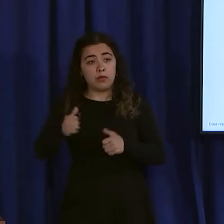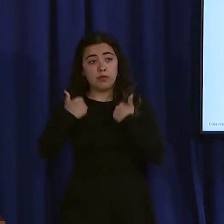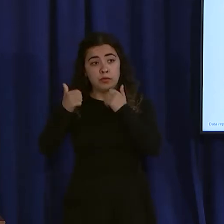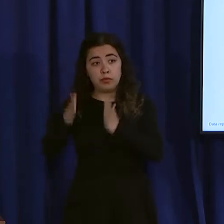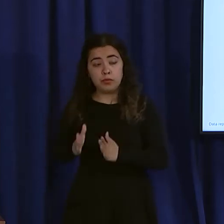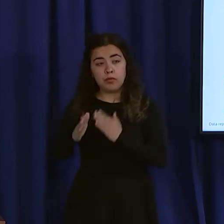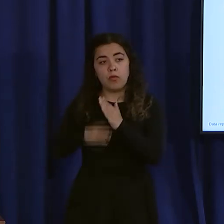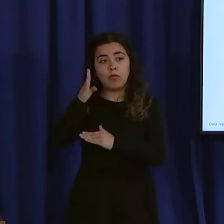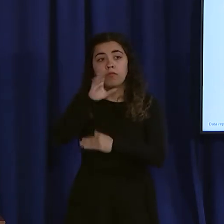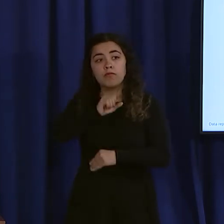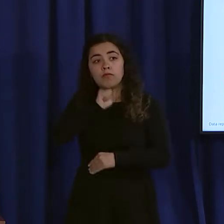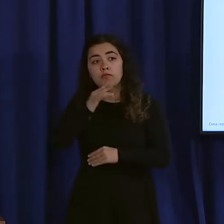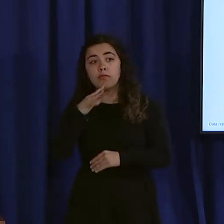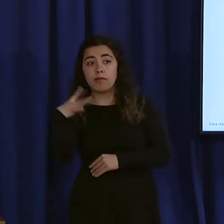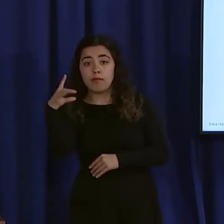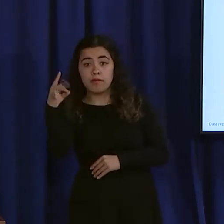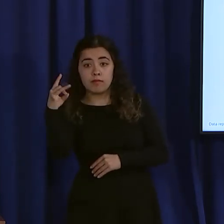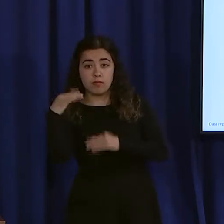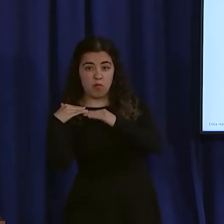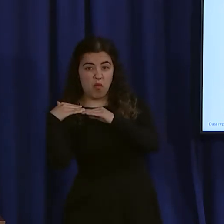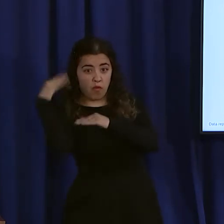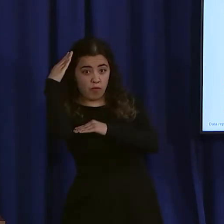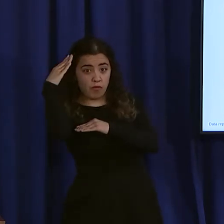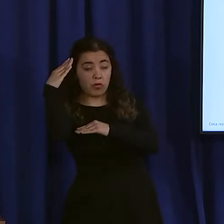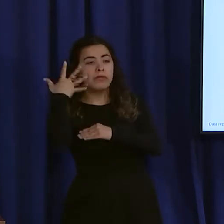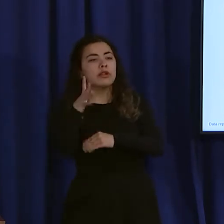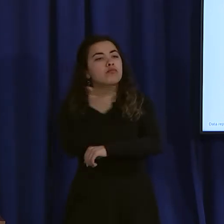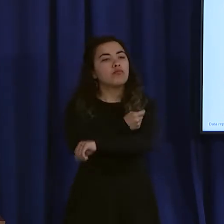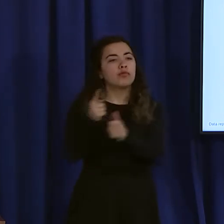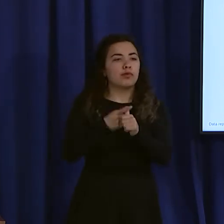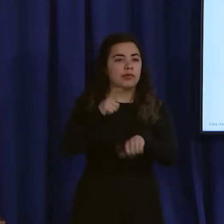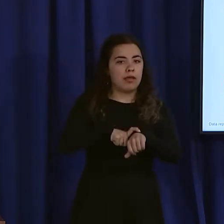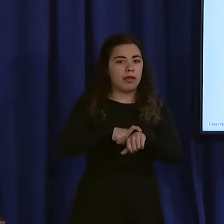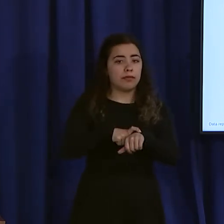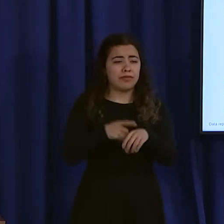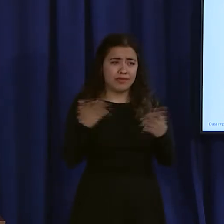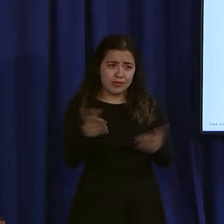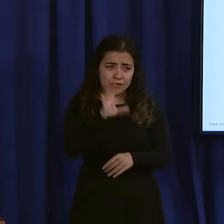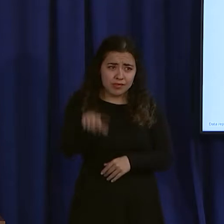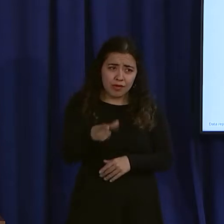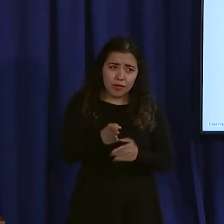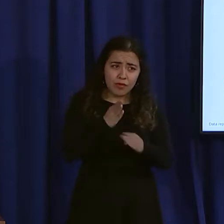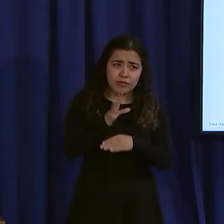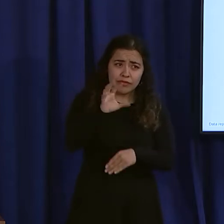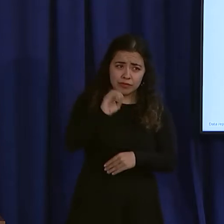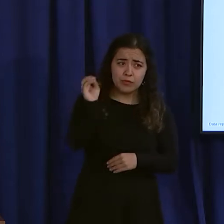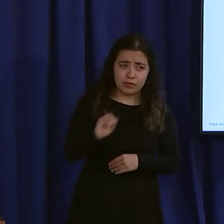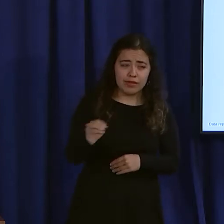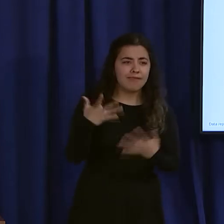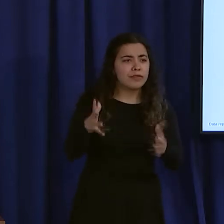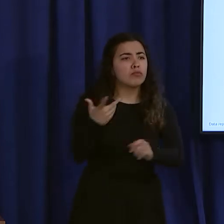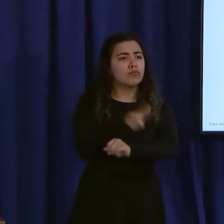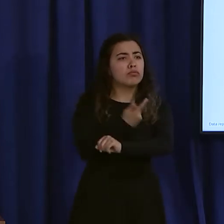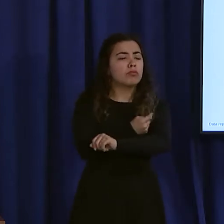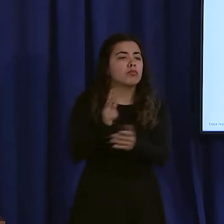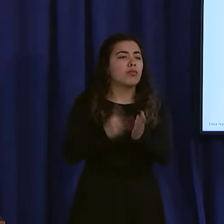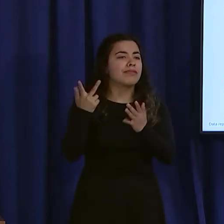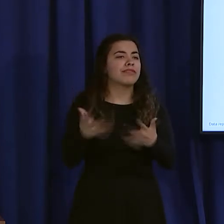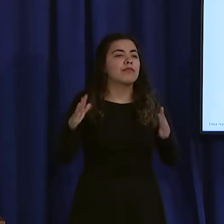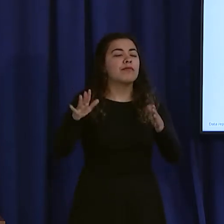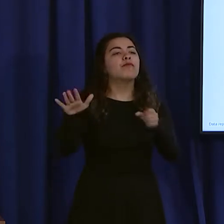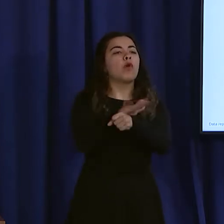of vaccine. And again, 50% of our adults here in Chicago are fully vaccinated. We're hoping to get to the point